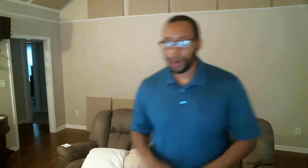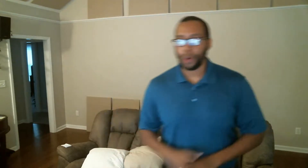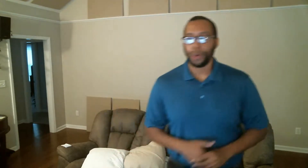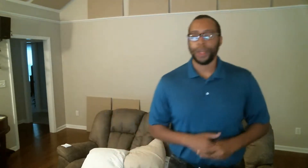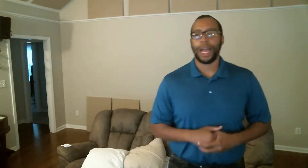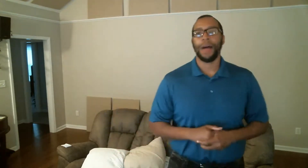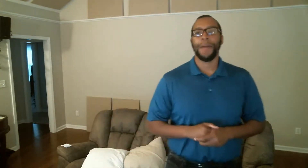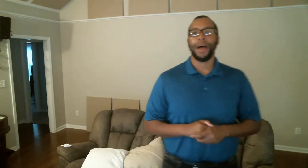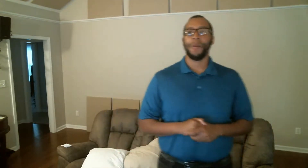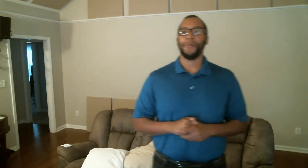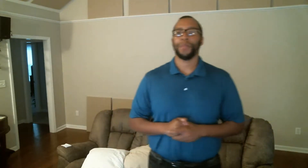So how about,